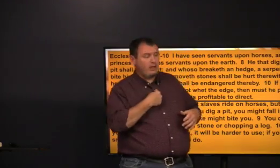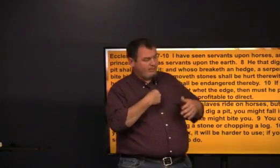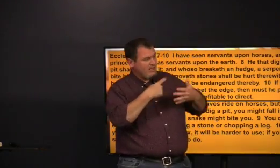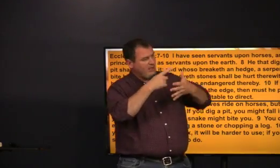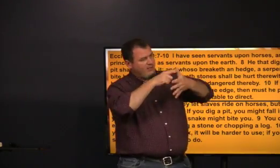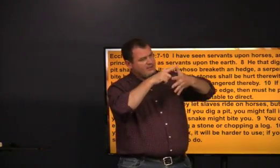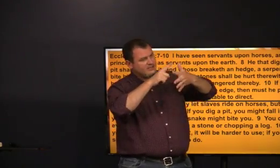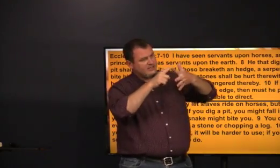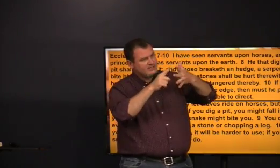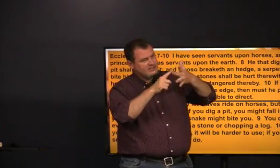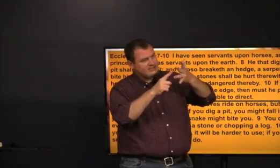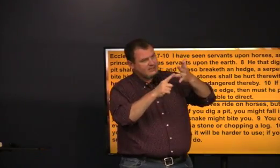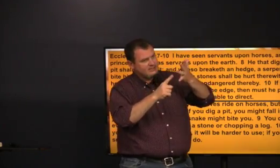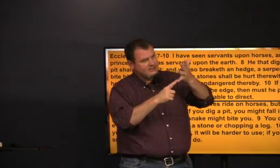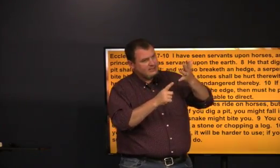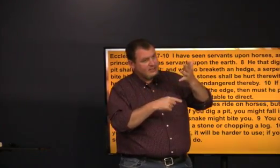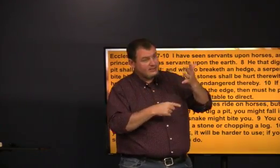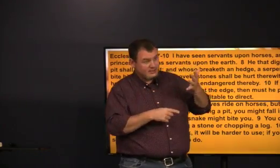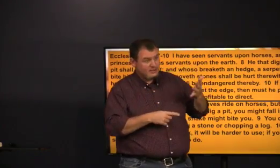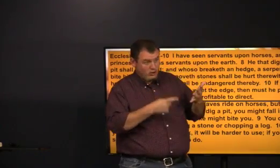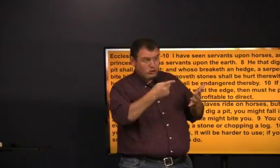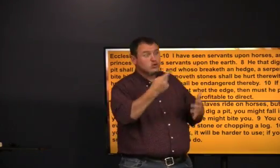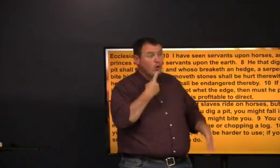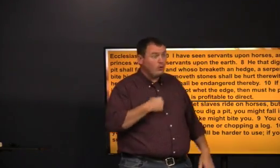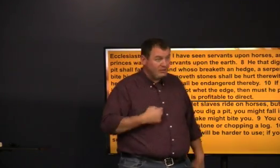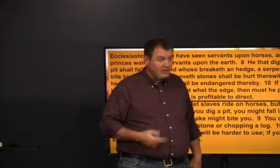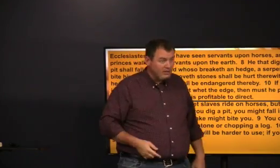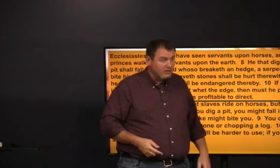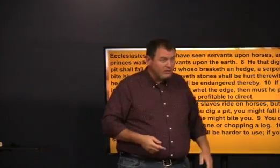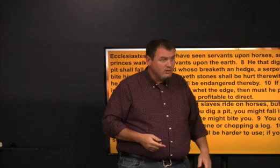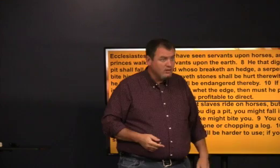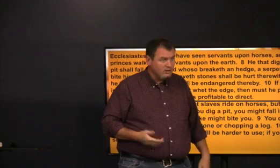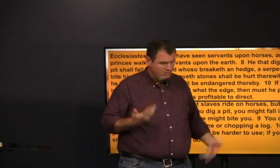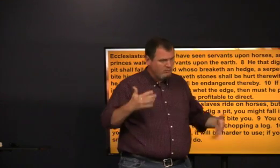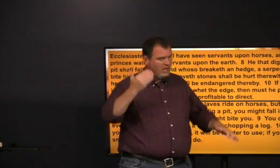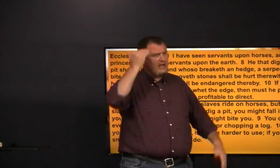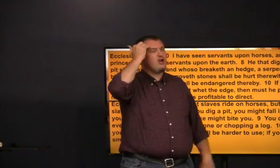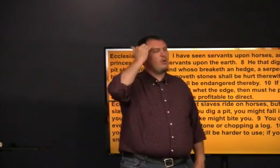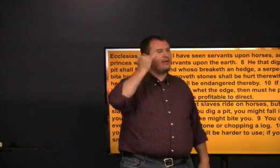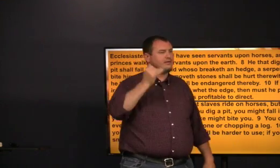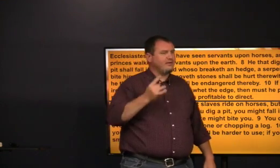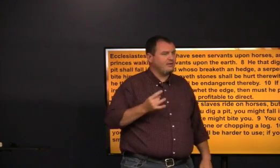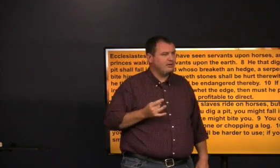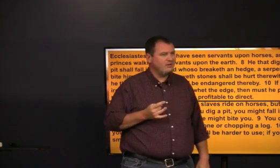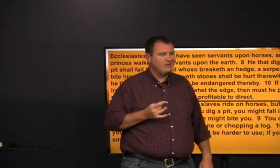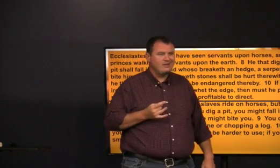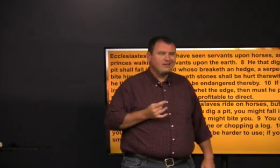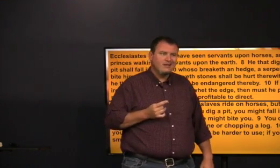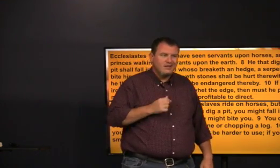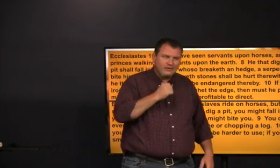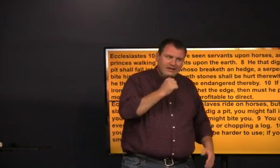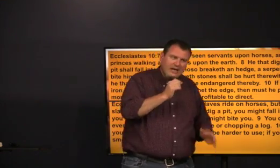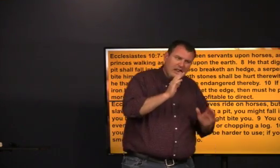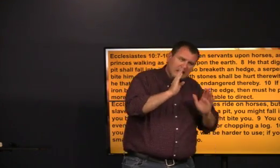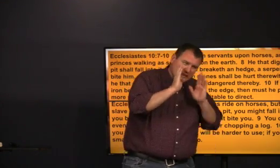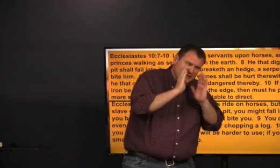me this, and this. You told me. I know it. If I didn't